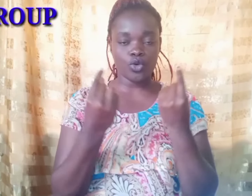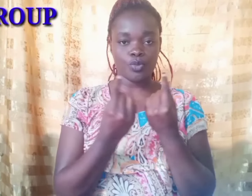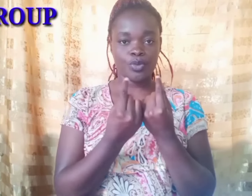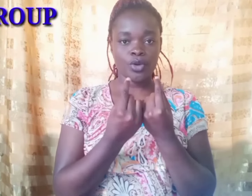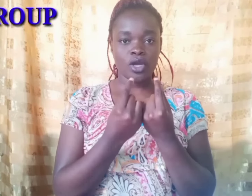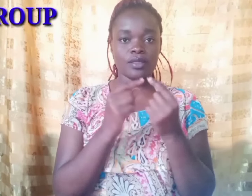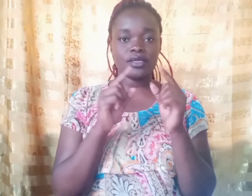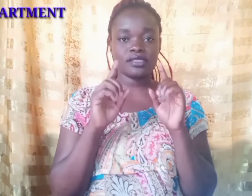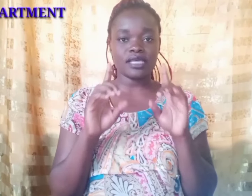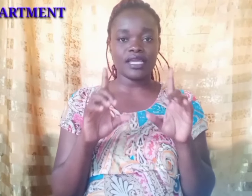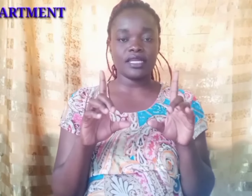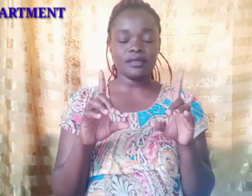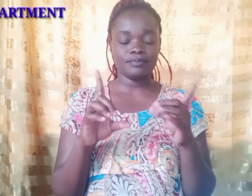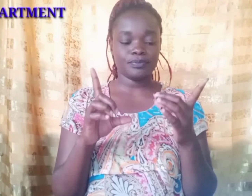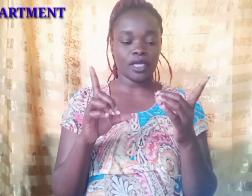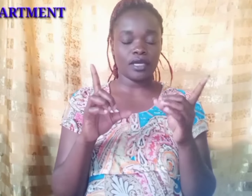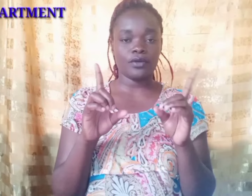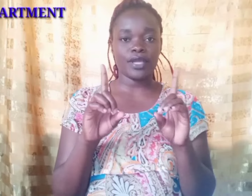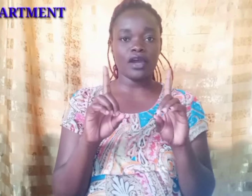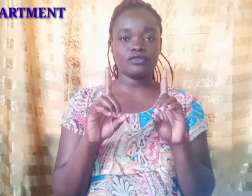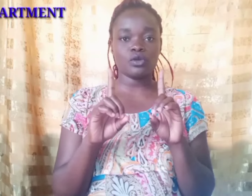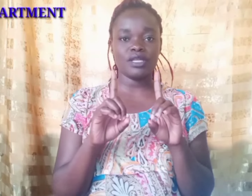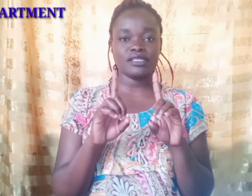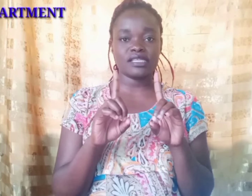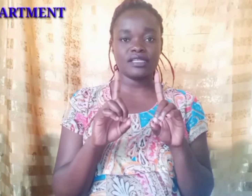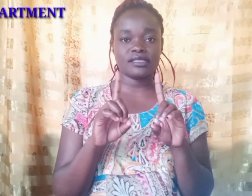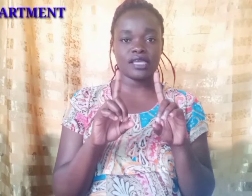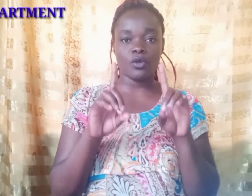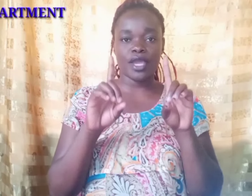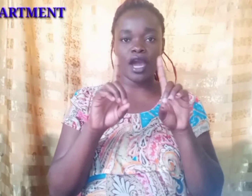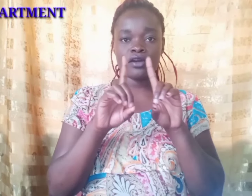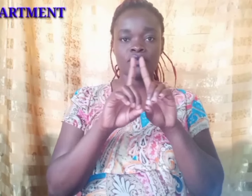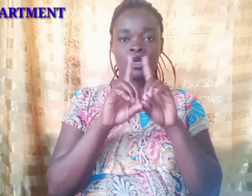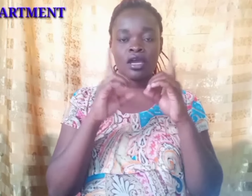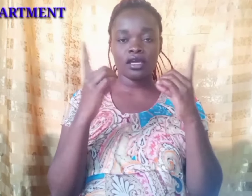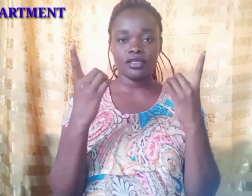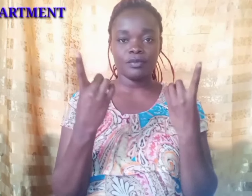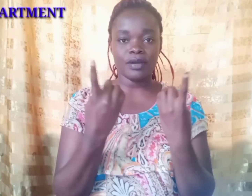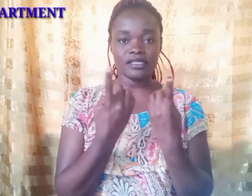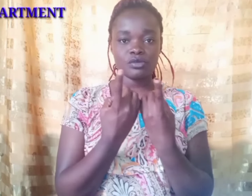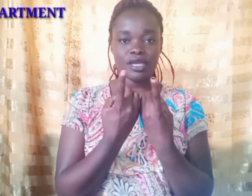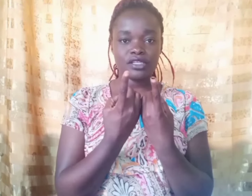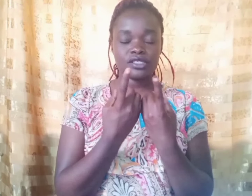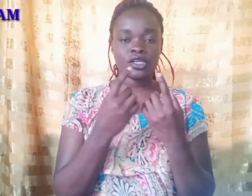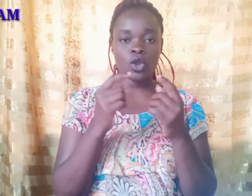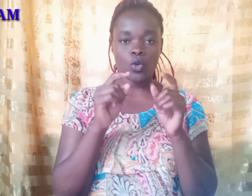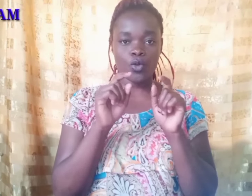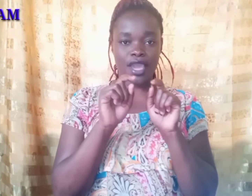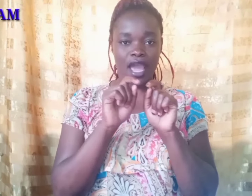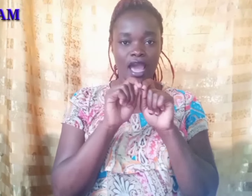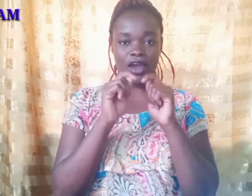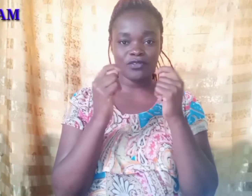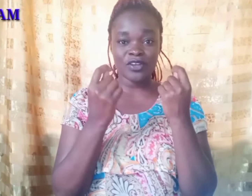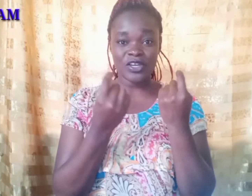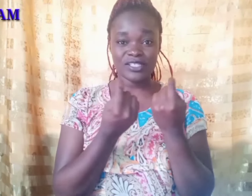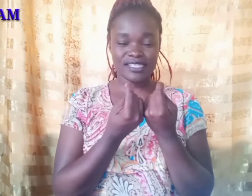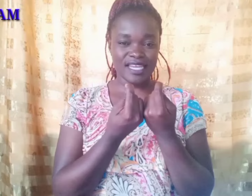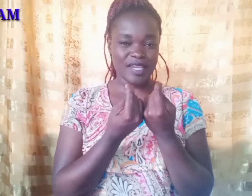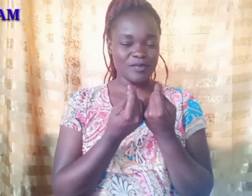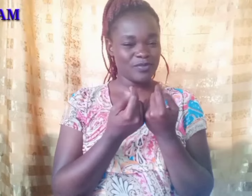So, group. This sign, we have so many signs here. We have department, we have team.